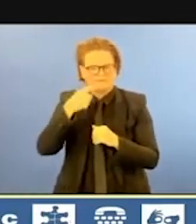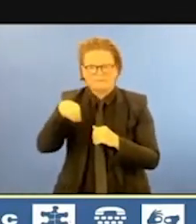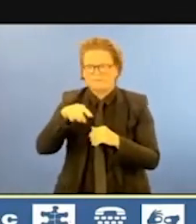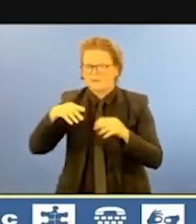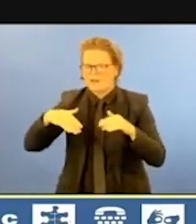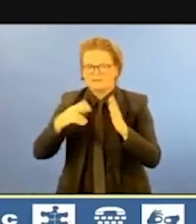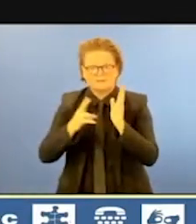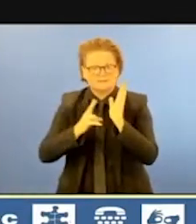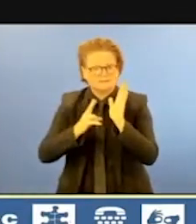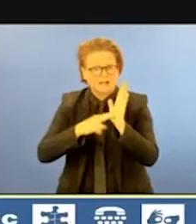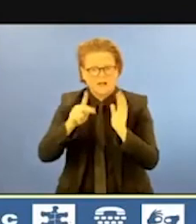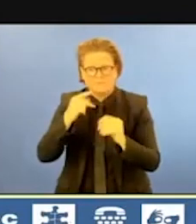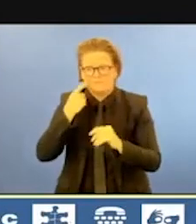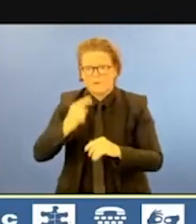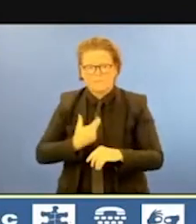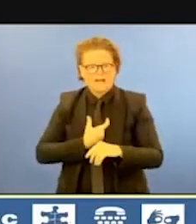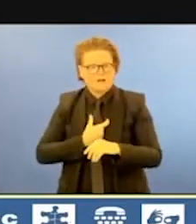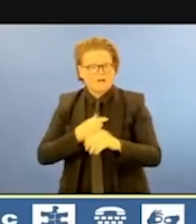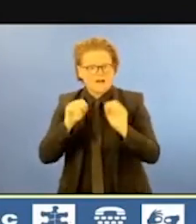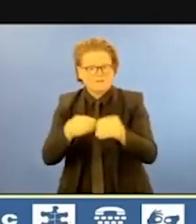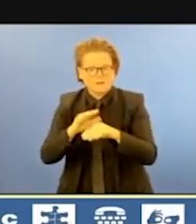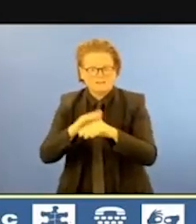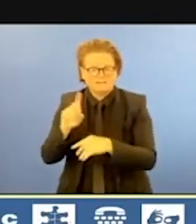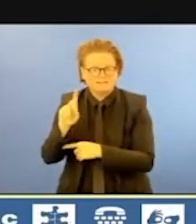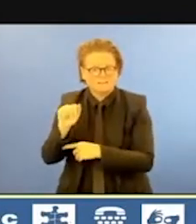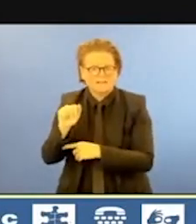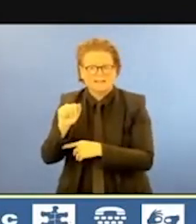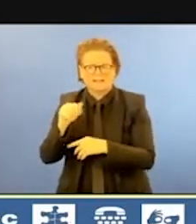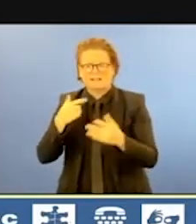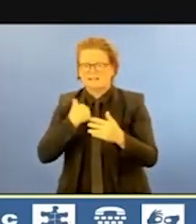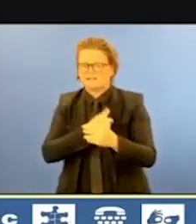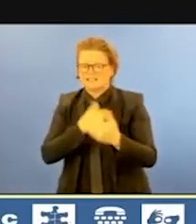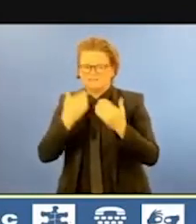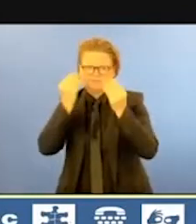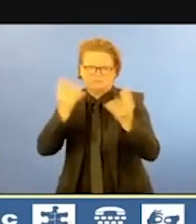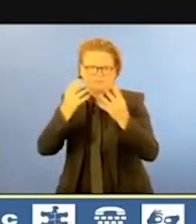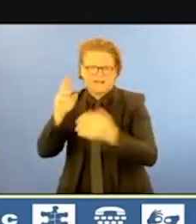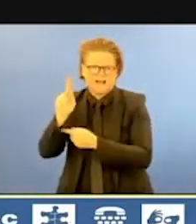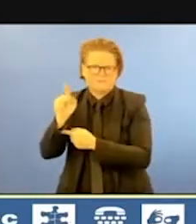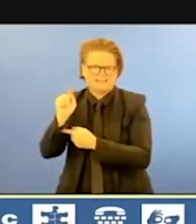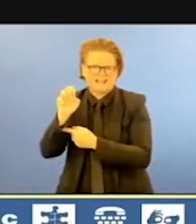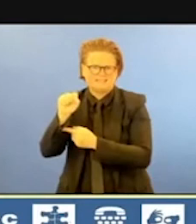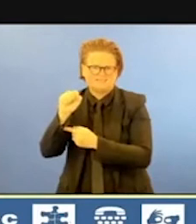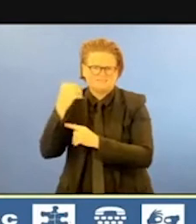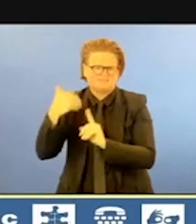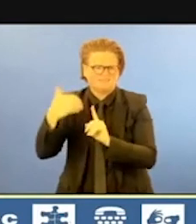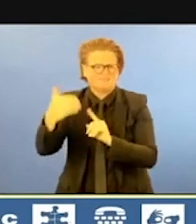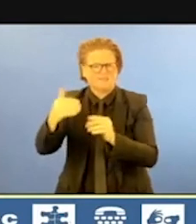news alerts, where we're sending out updates as soon as we have them about availabilities and